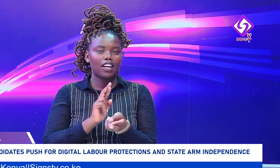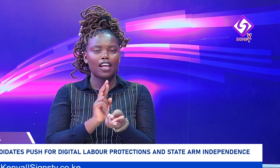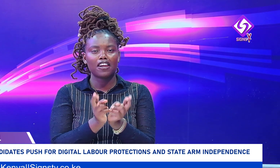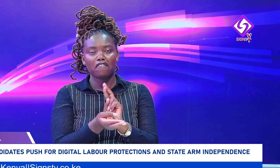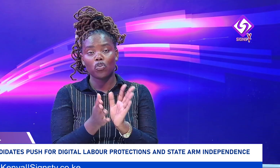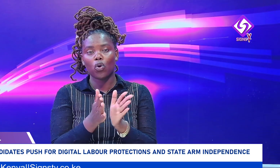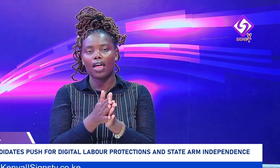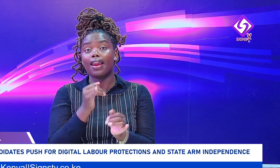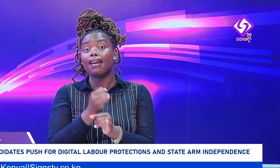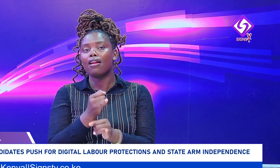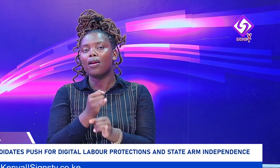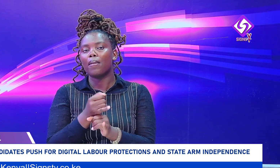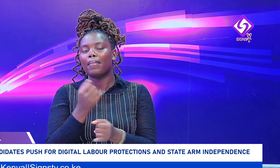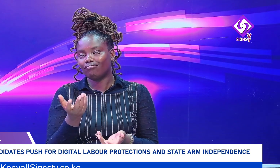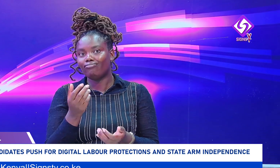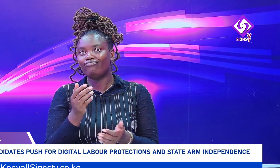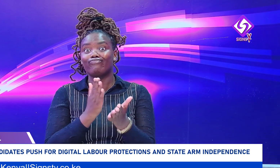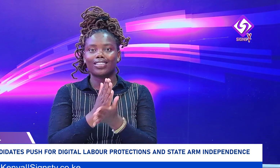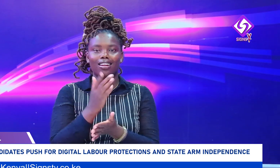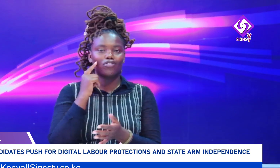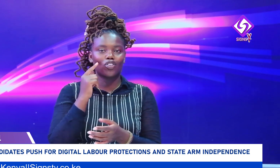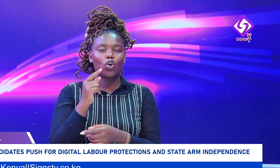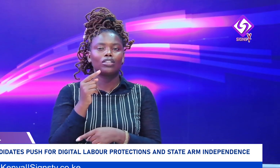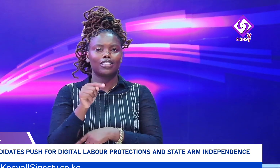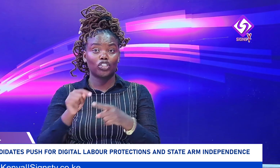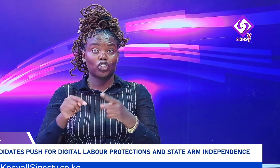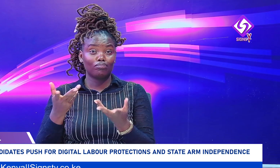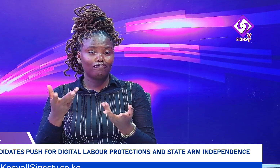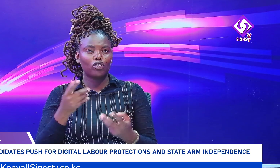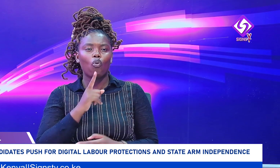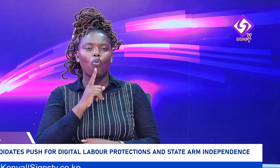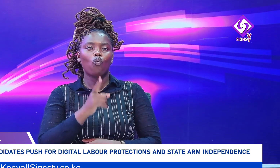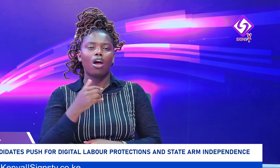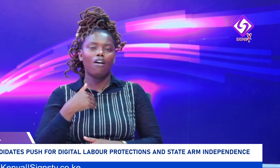call for the urgent enactment of law tailored to the digital economy.